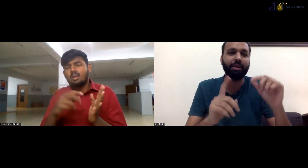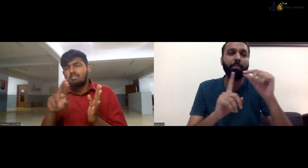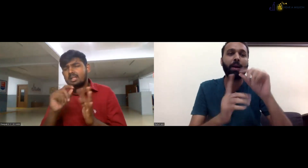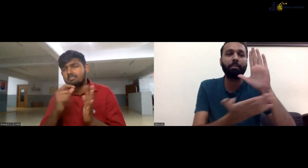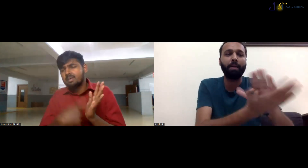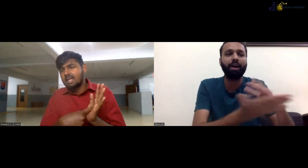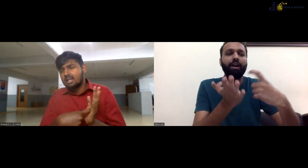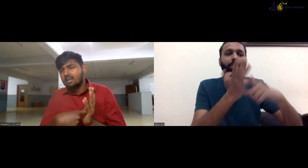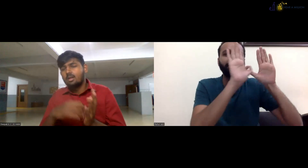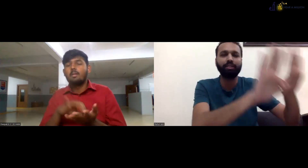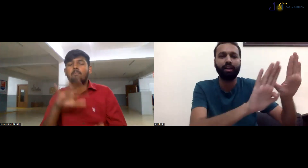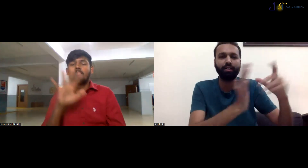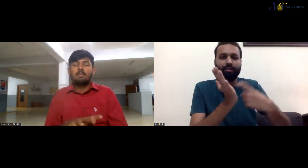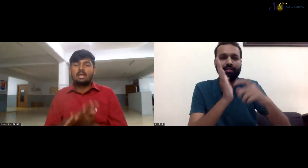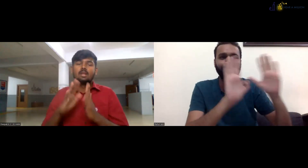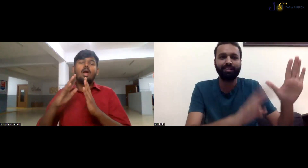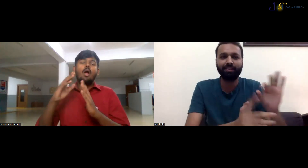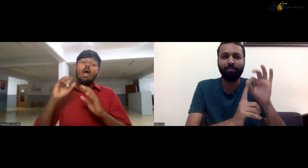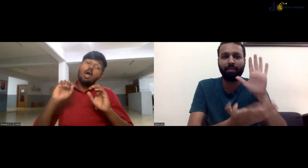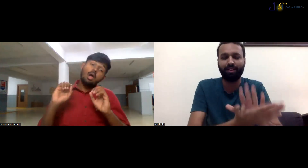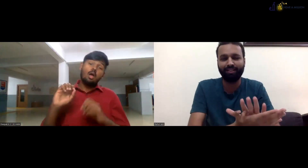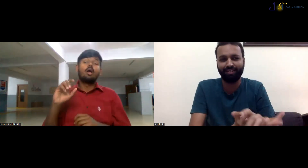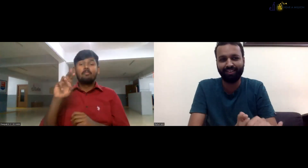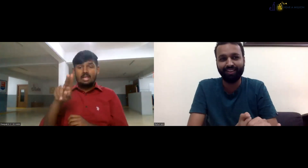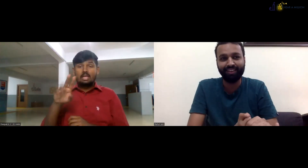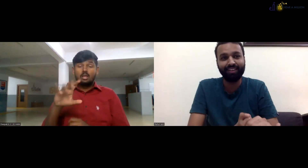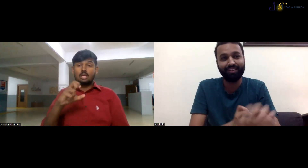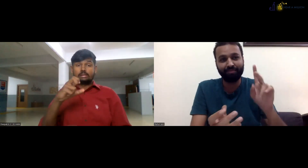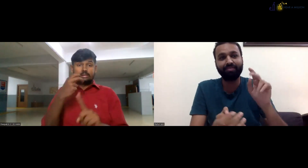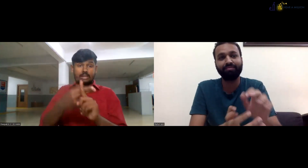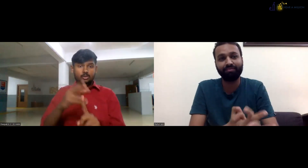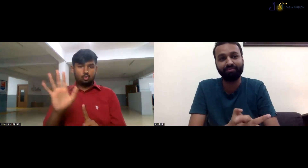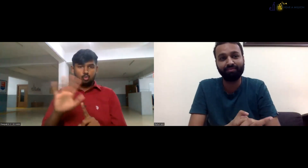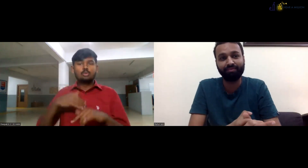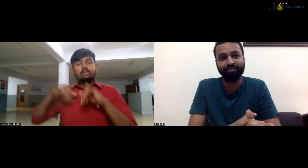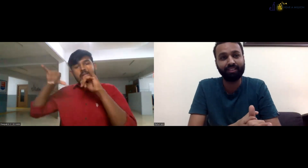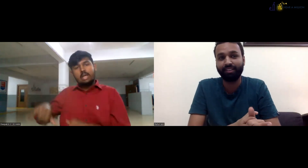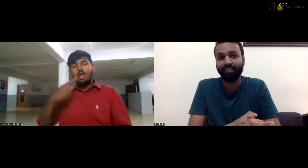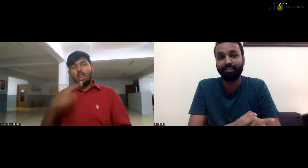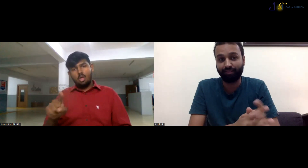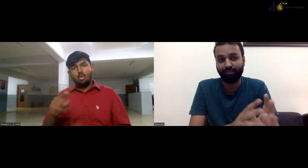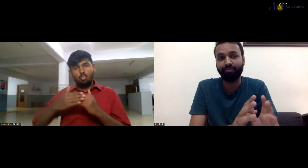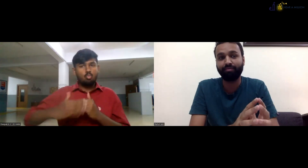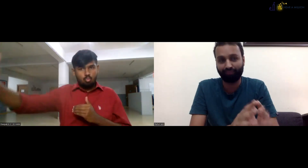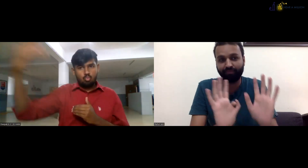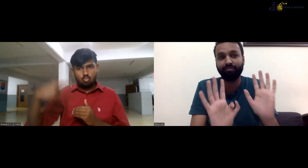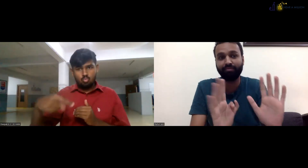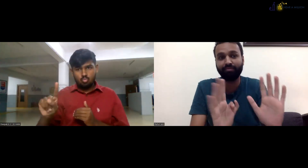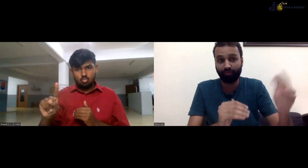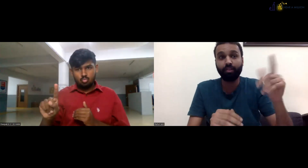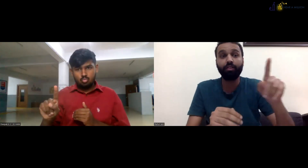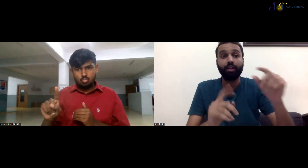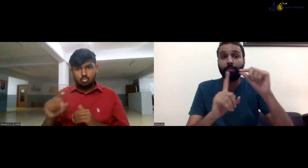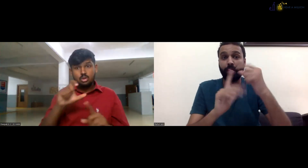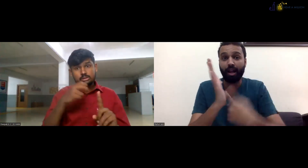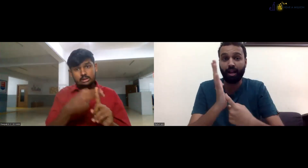permanent PR. PR is permanent residency. So just to clarify, that